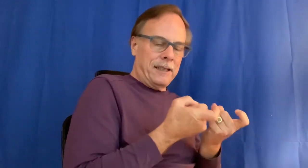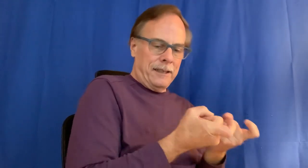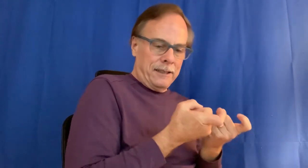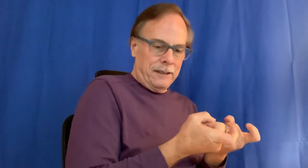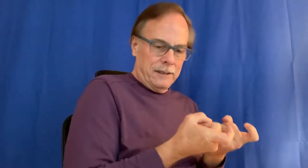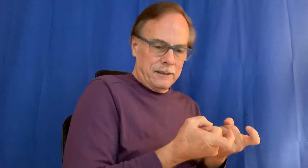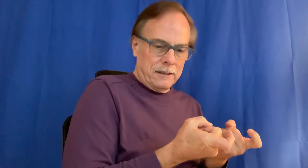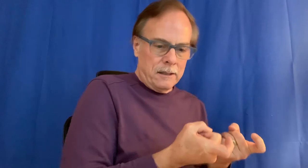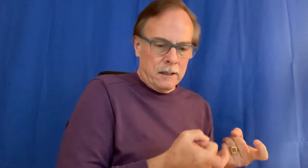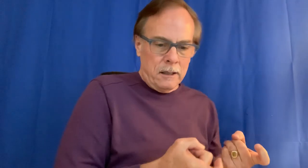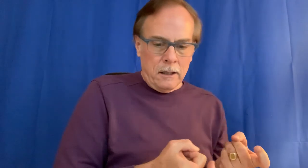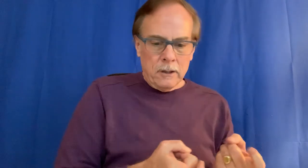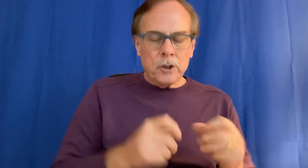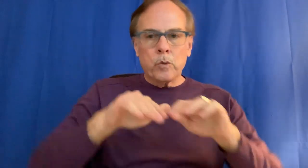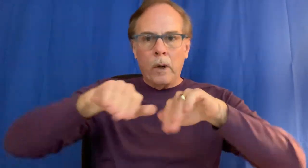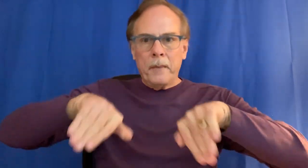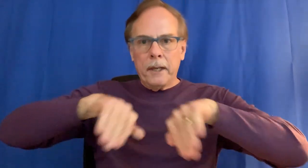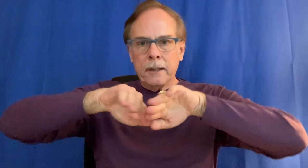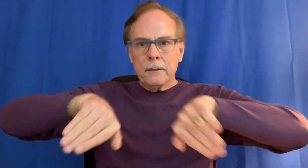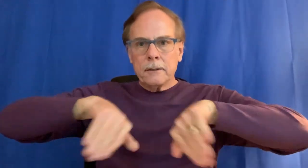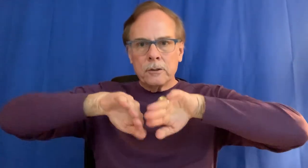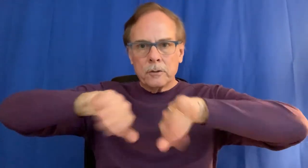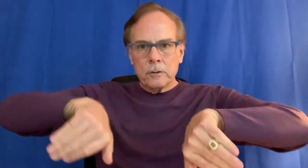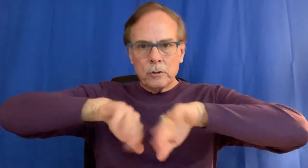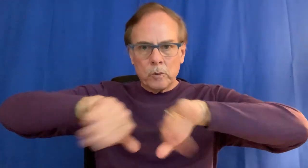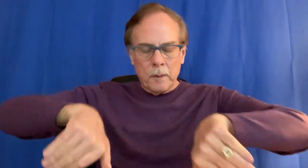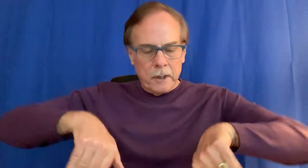skiing, swimming, swimming,